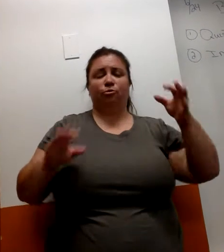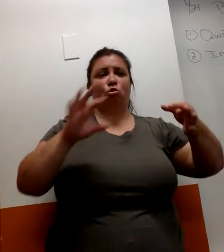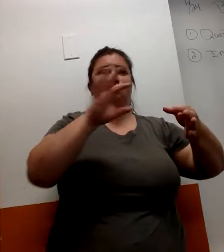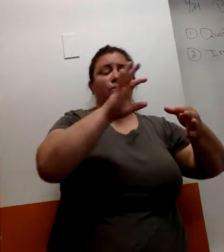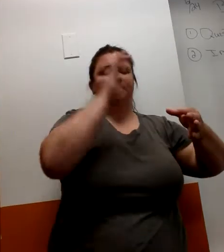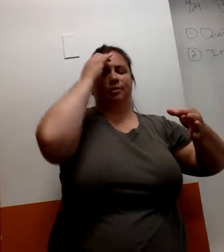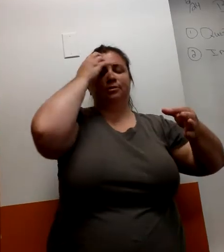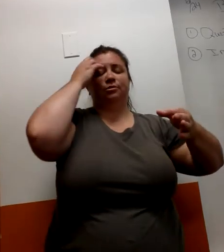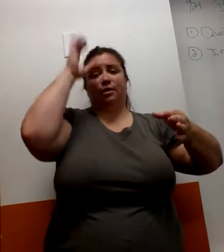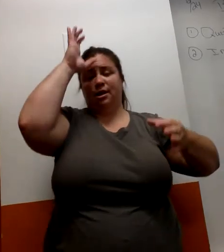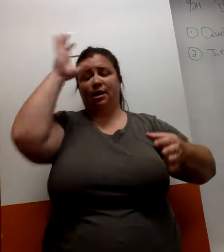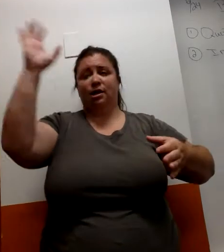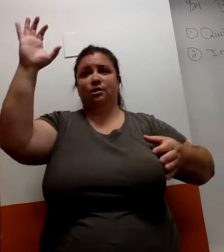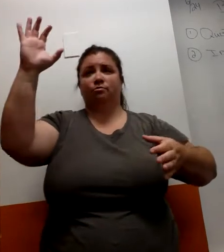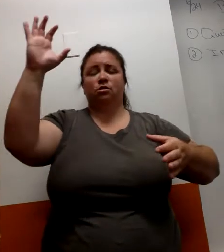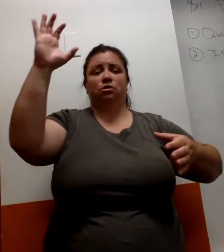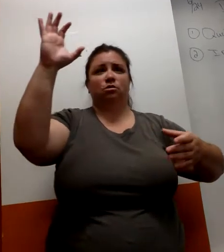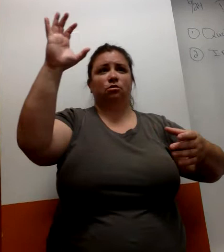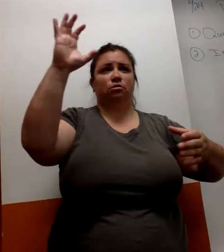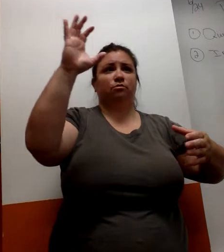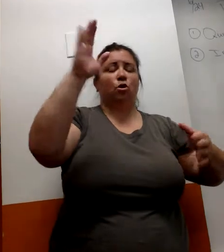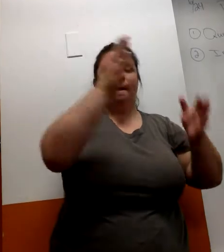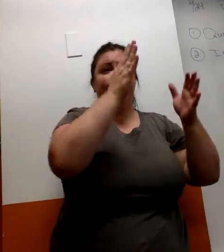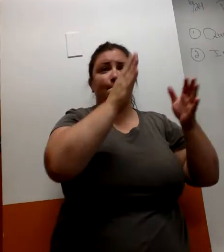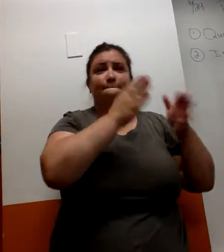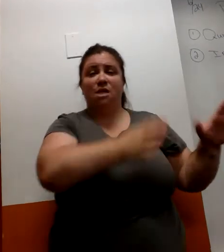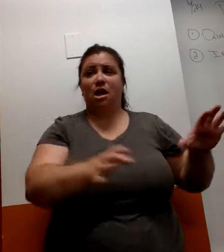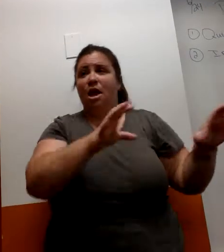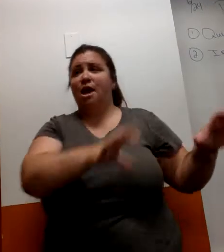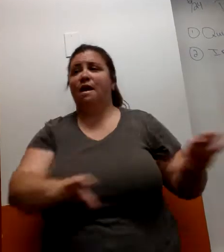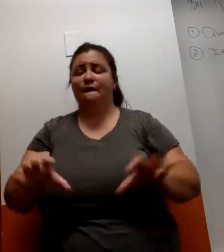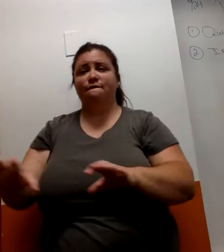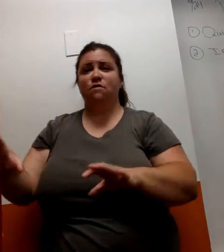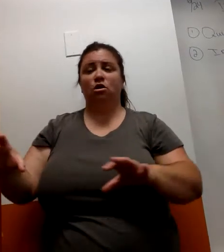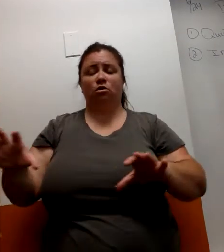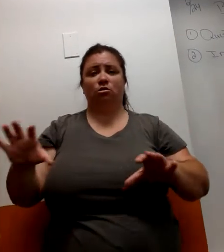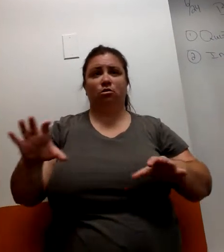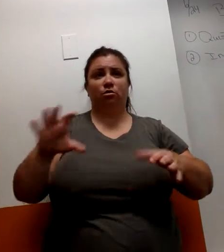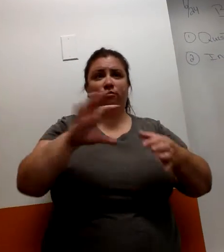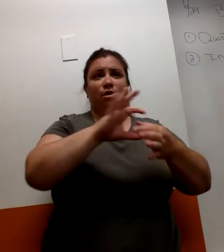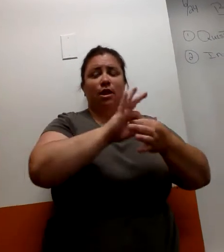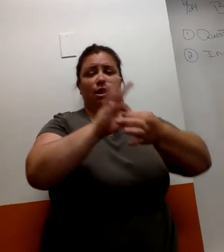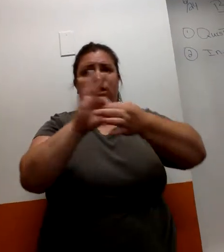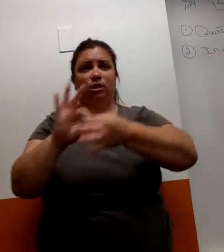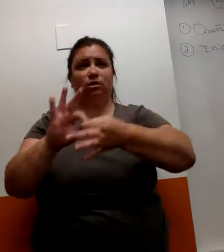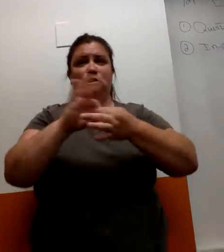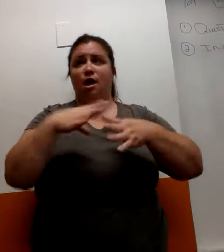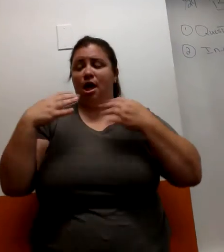The idea that behavior is also a part of medicine,